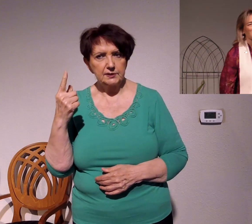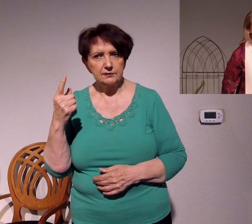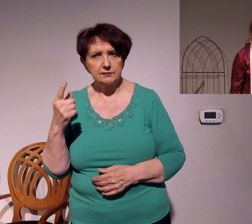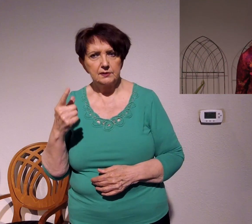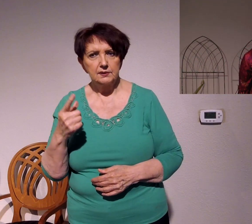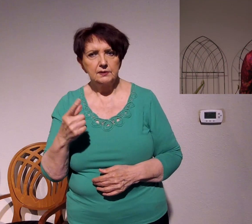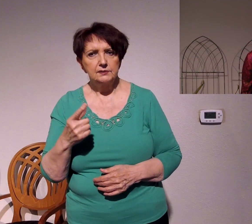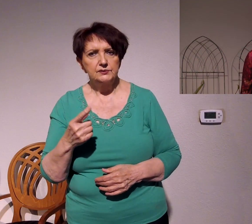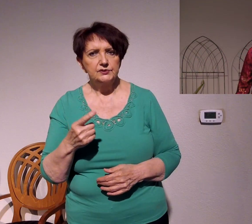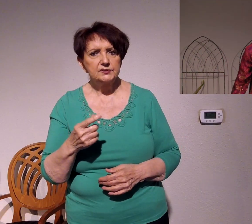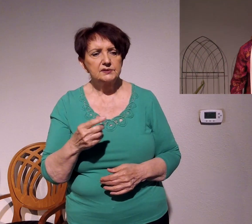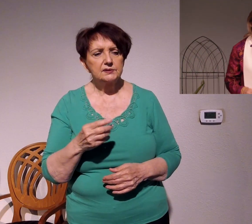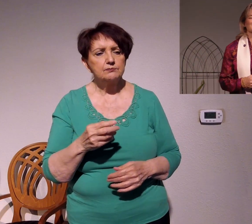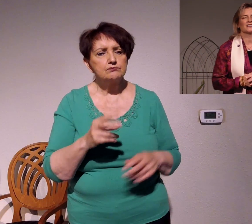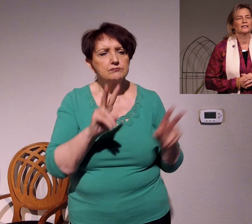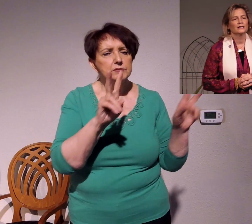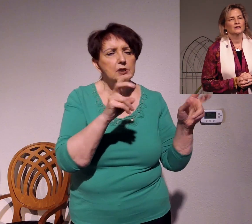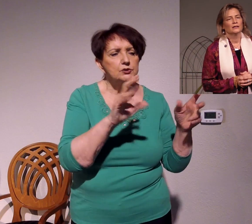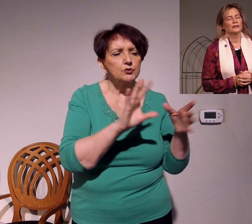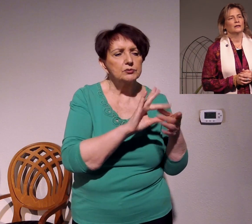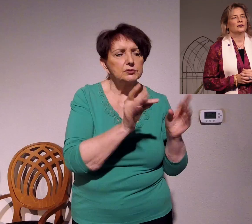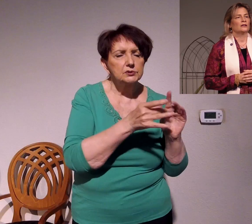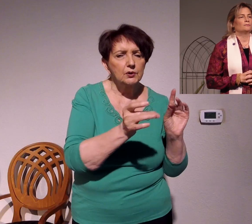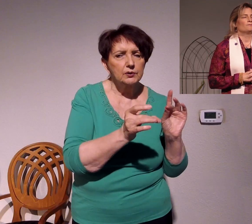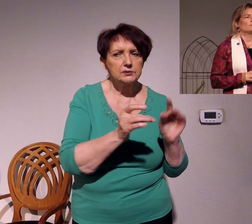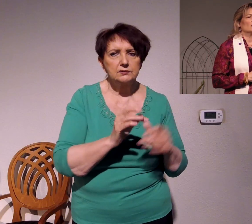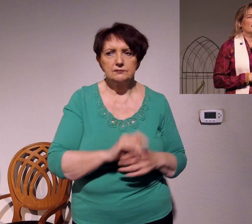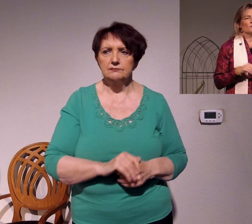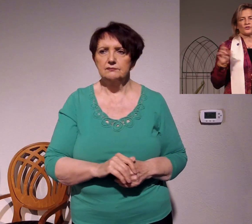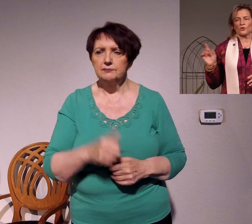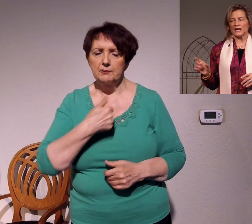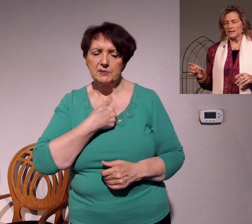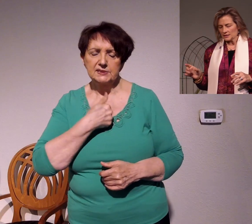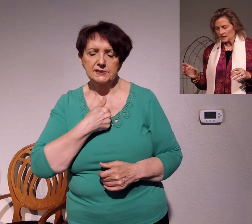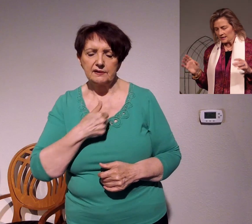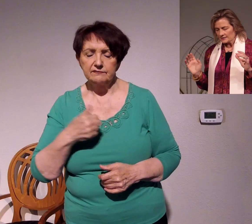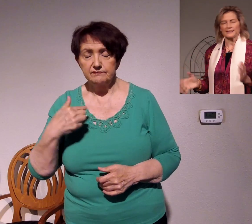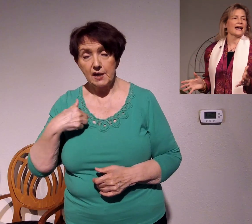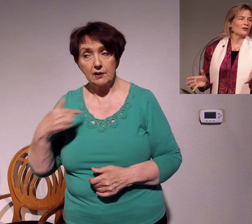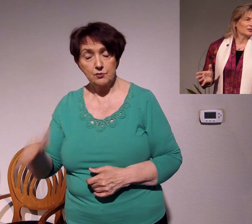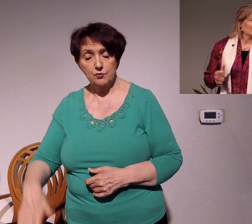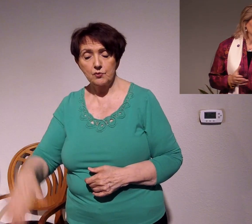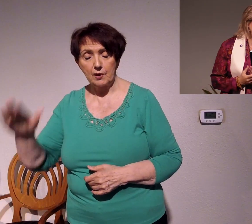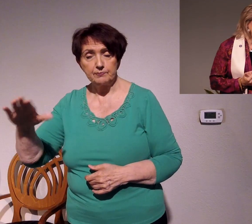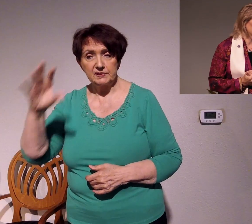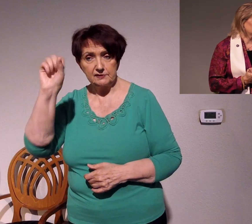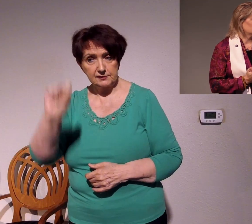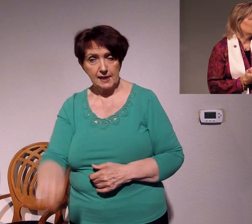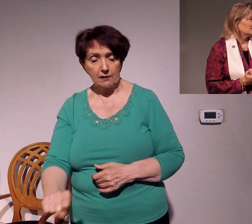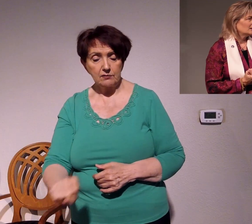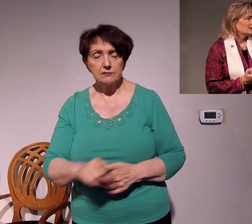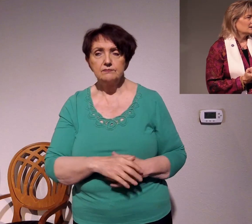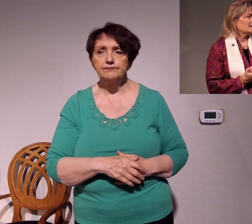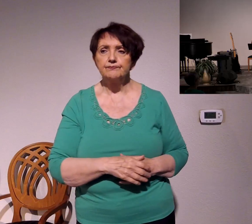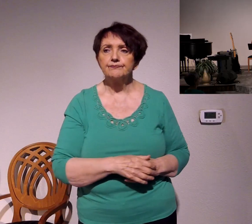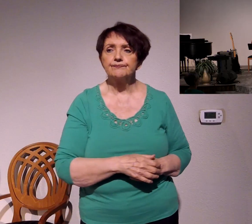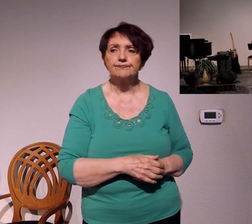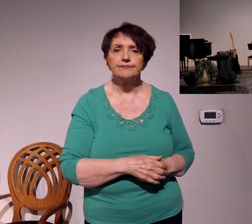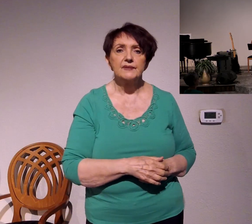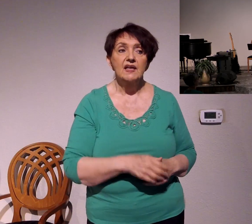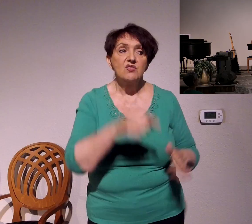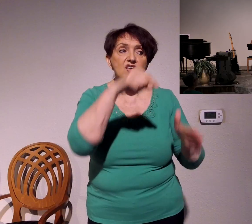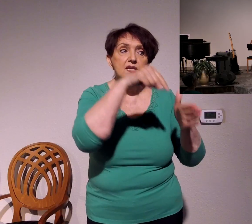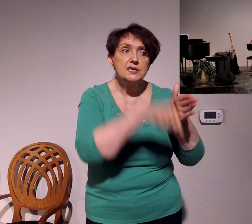just some nuggets so you'll understand. I was raised in the South, the